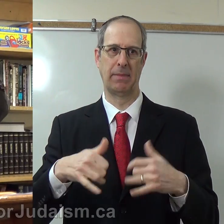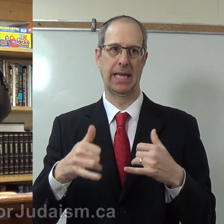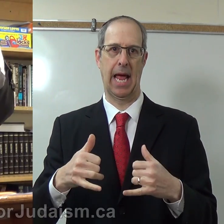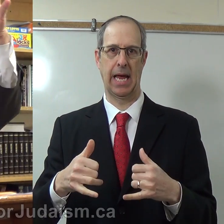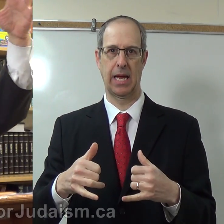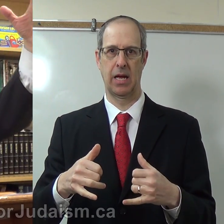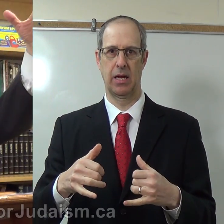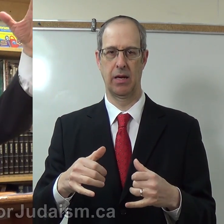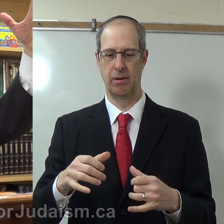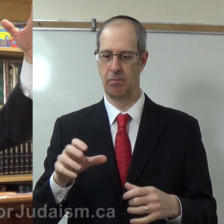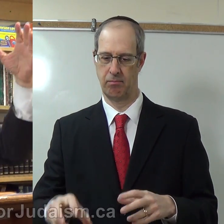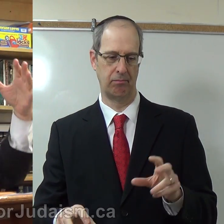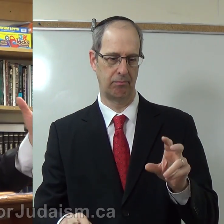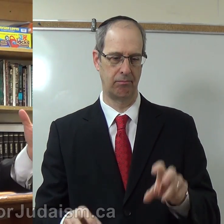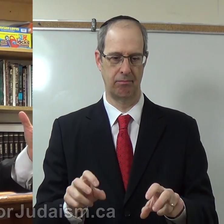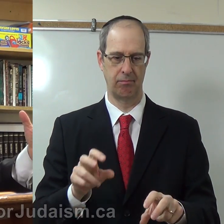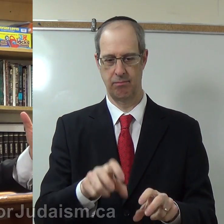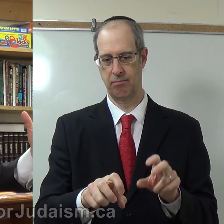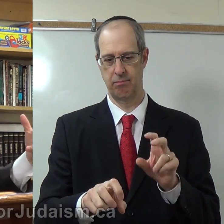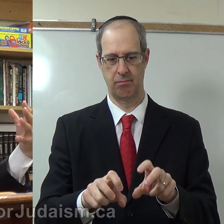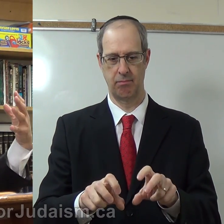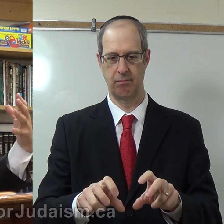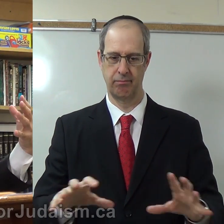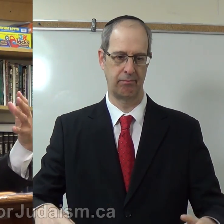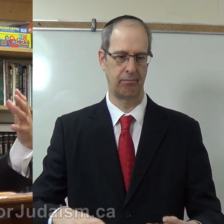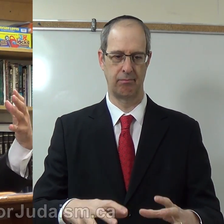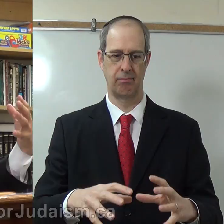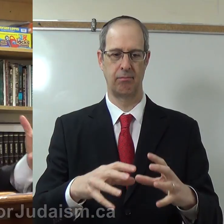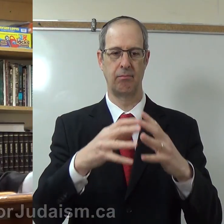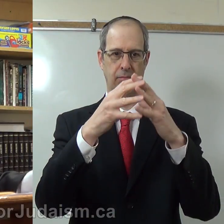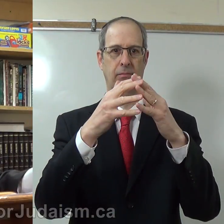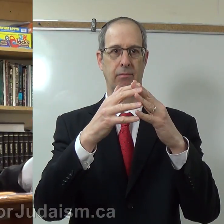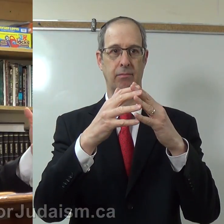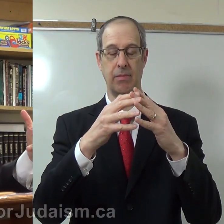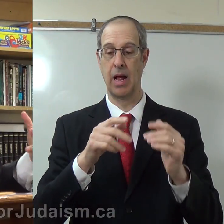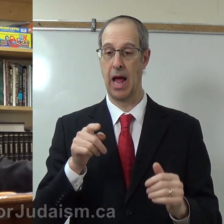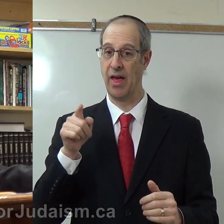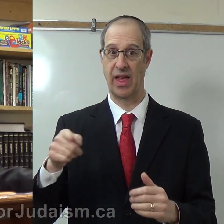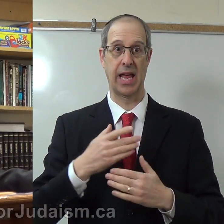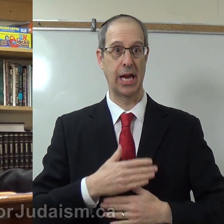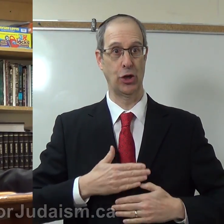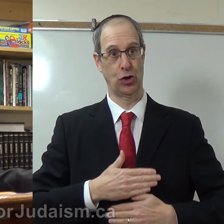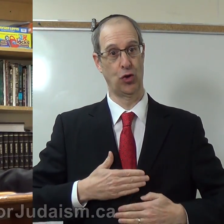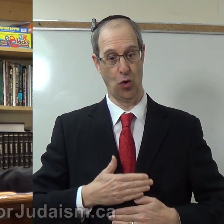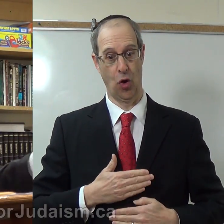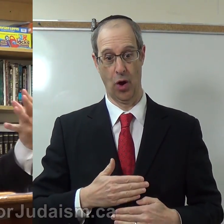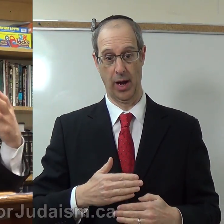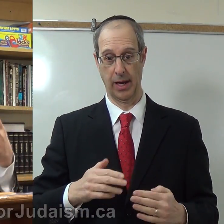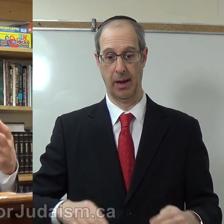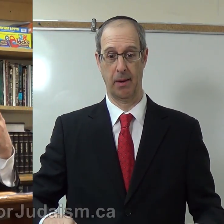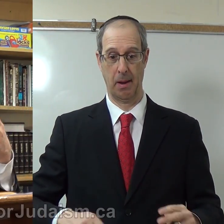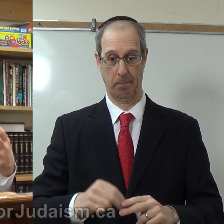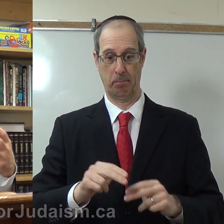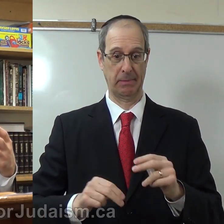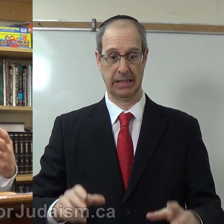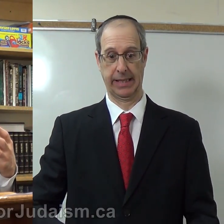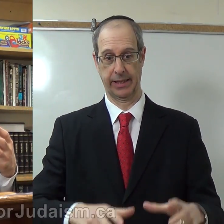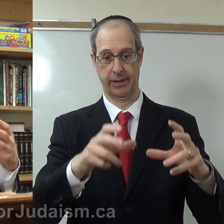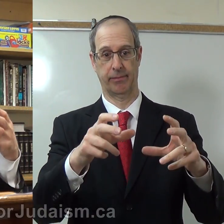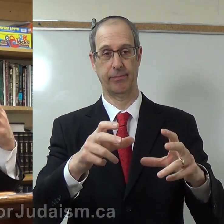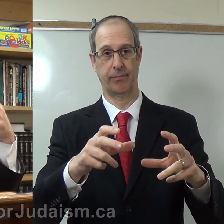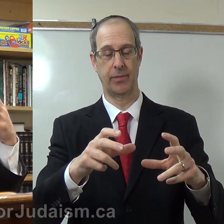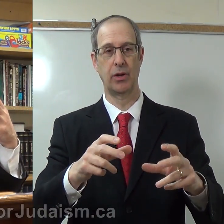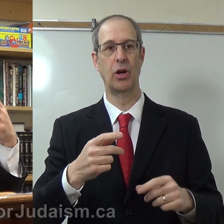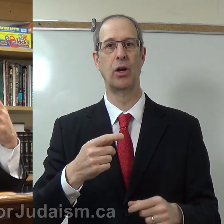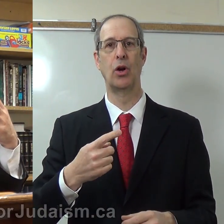build a fort or a castle, they enjoy building. We, as human beings,